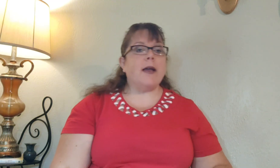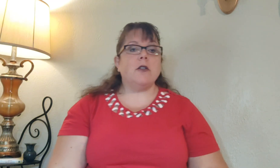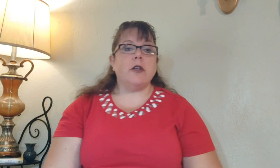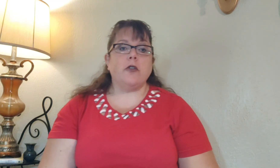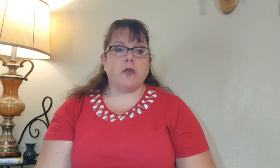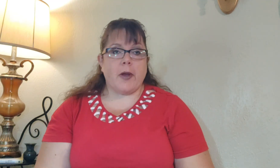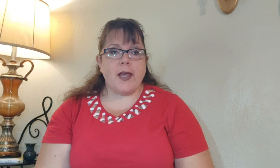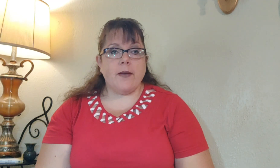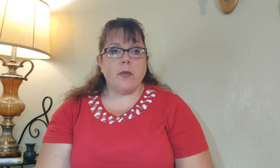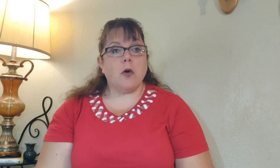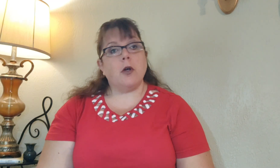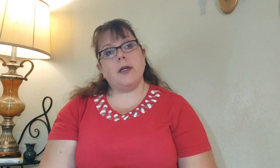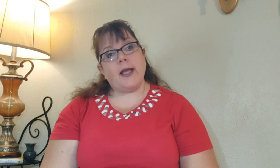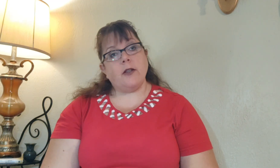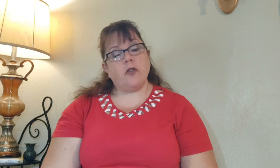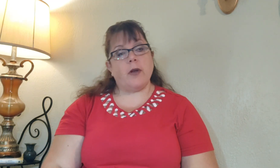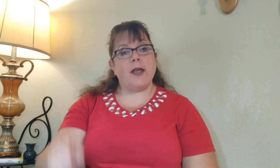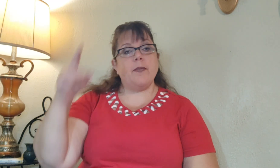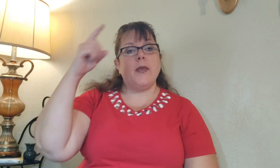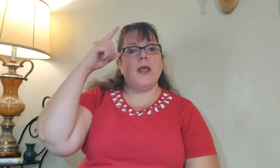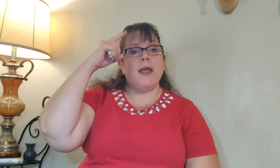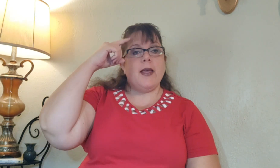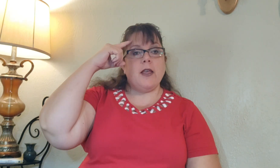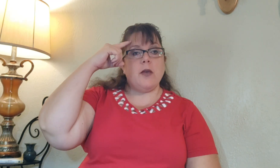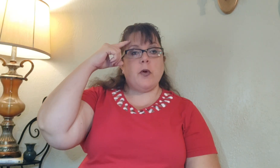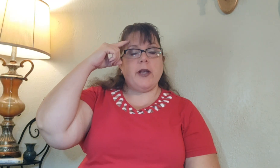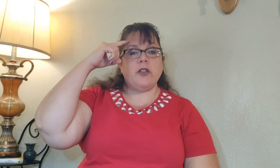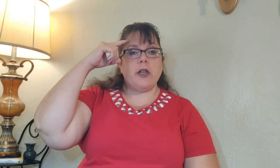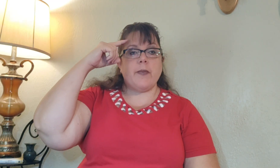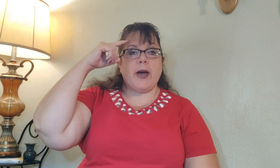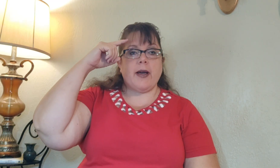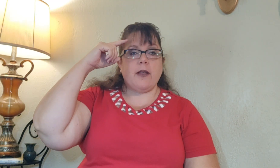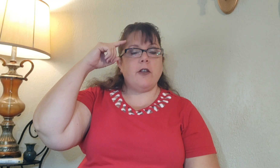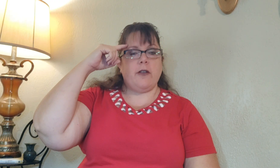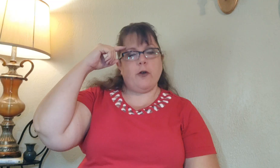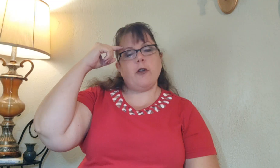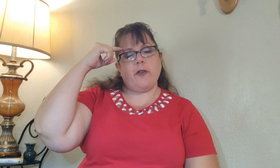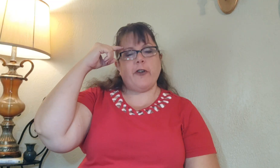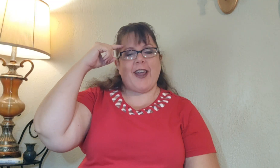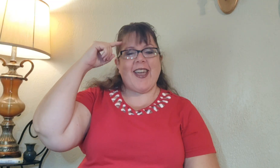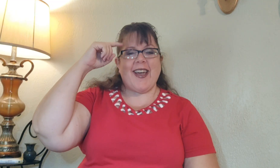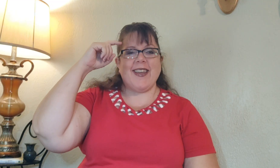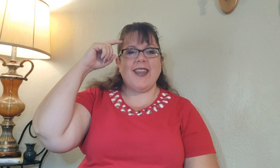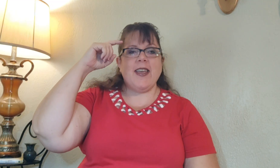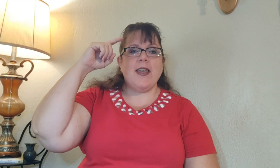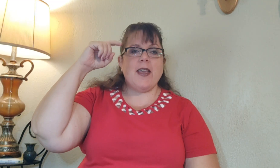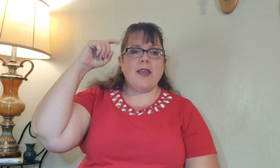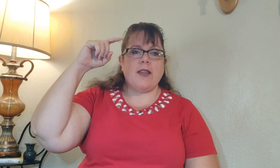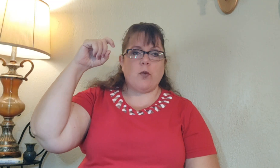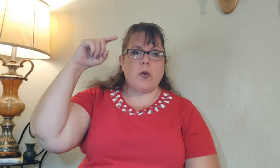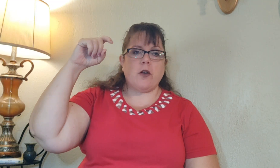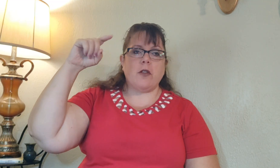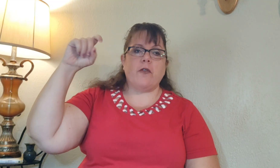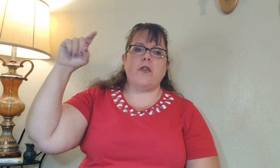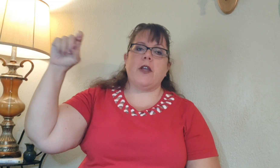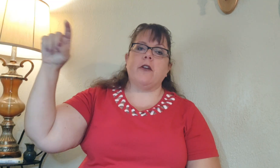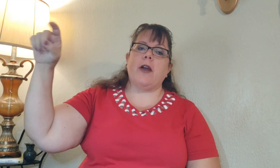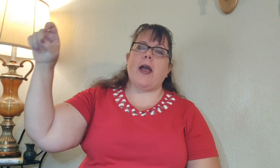And to dream or daydream, you point to your mind or your forehead and then wiggle the finger